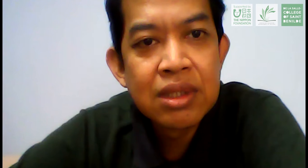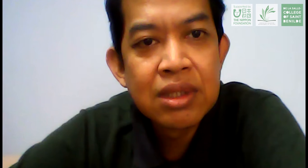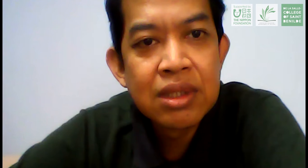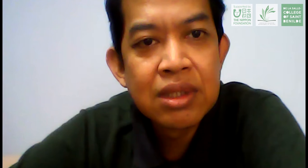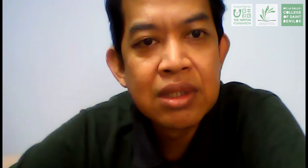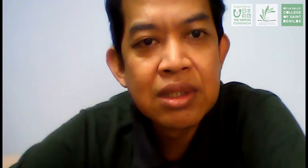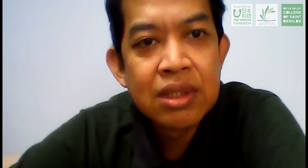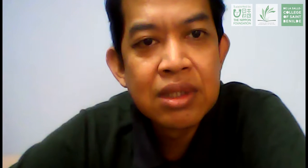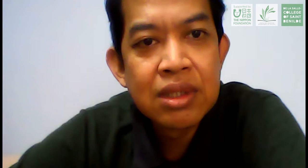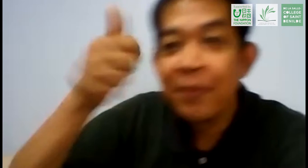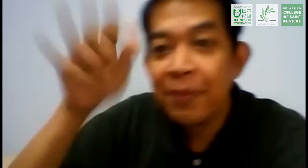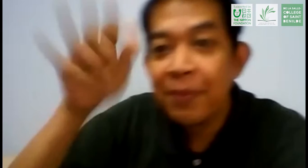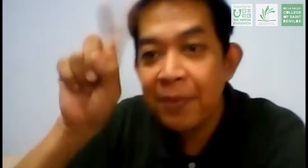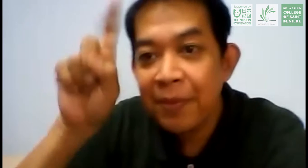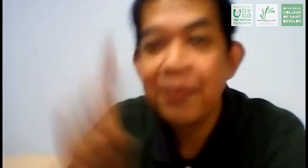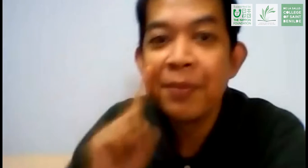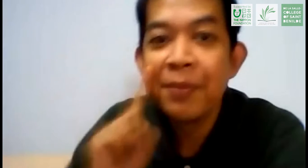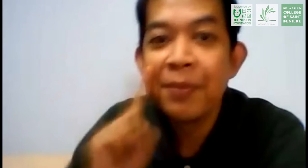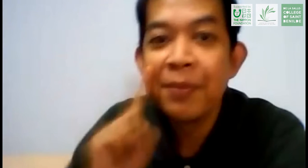Froze again.